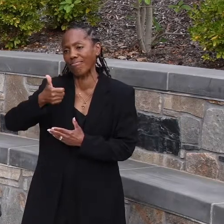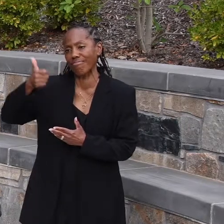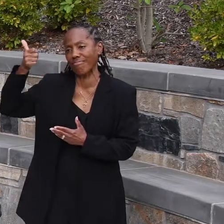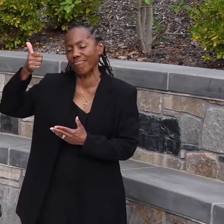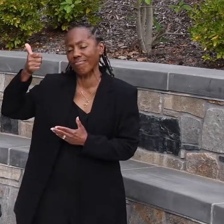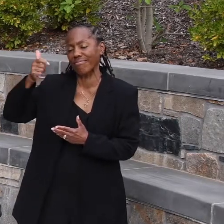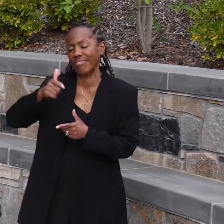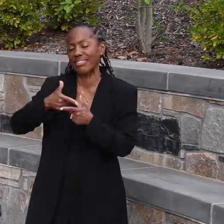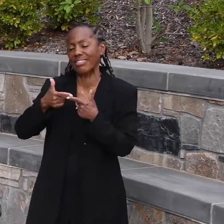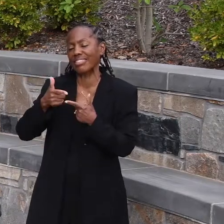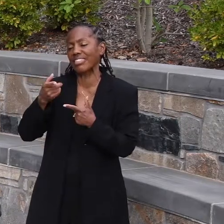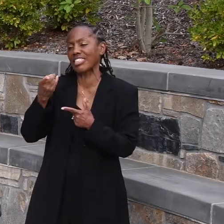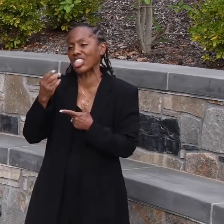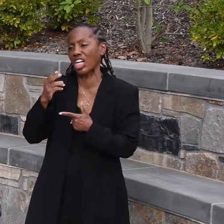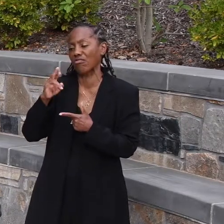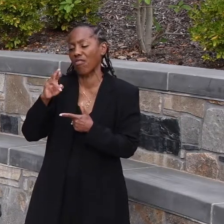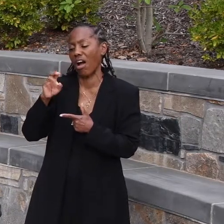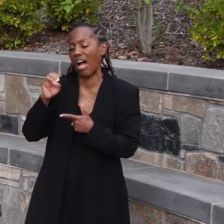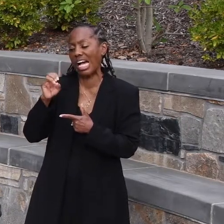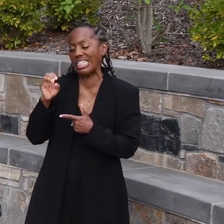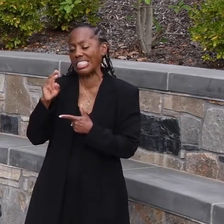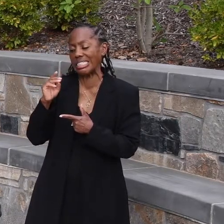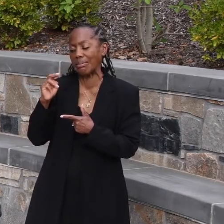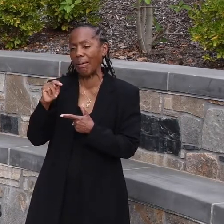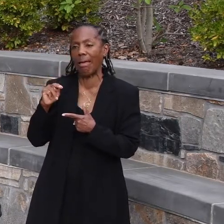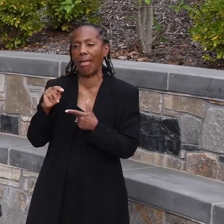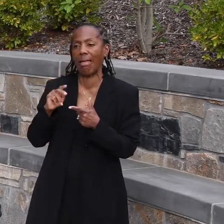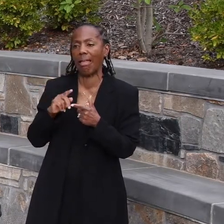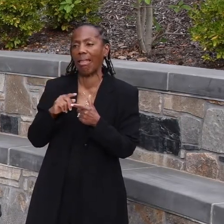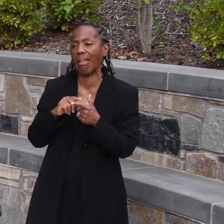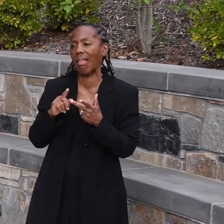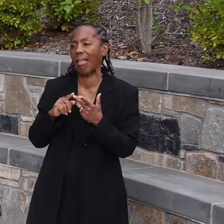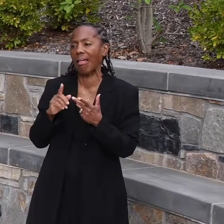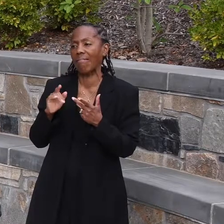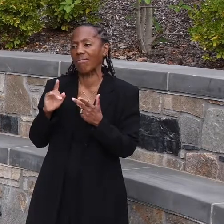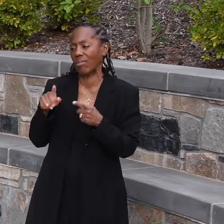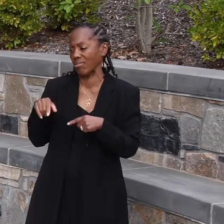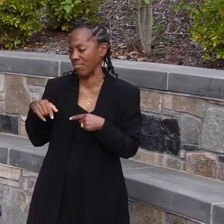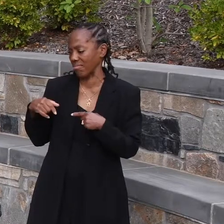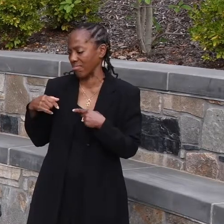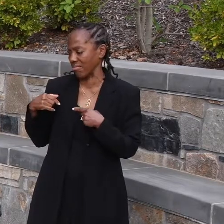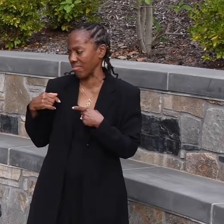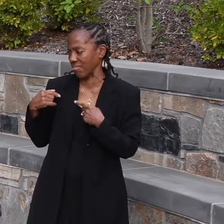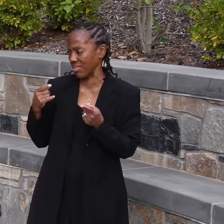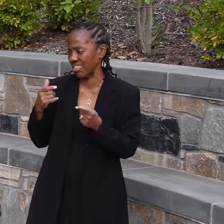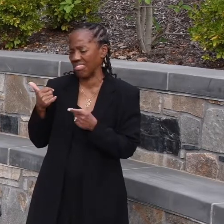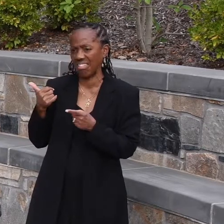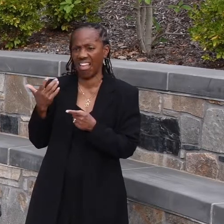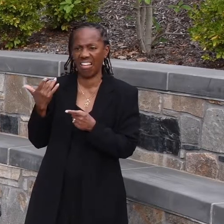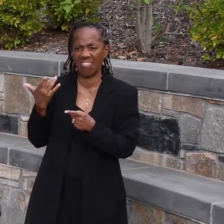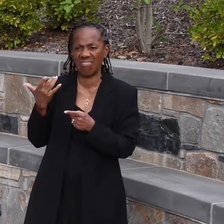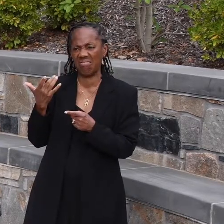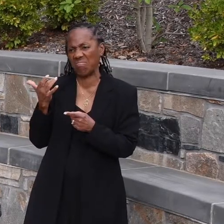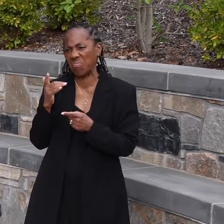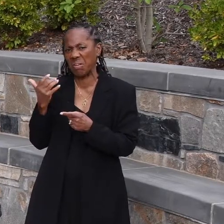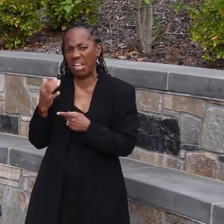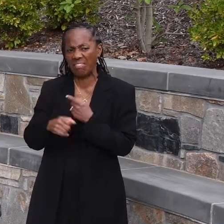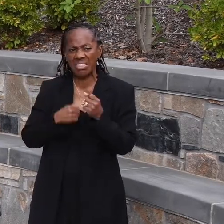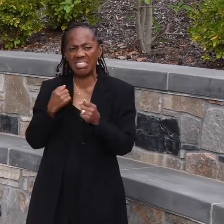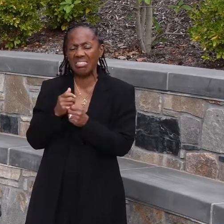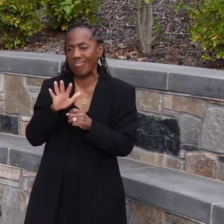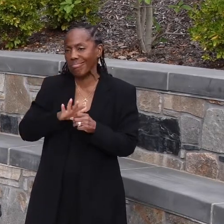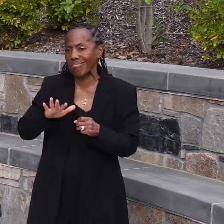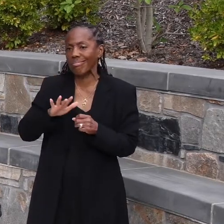Dr. Rossman, Dr. Rose, somewhere here. For the past, I believe, 10 or so years, we've been working with